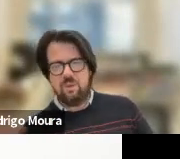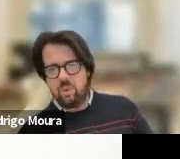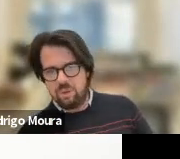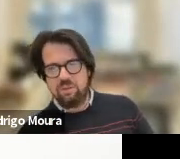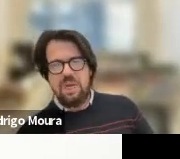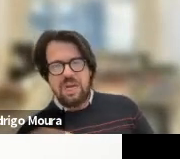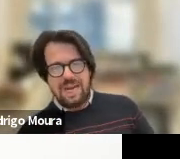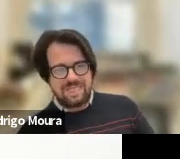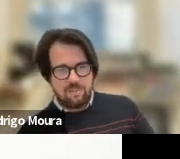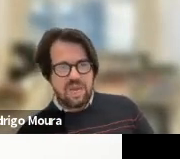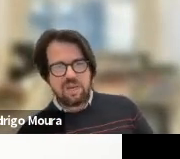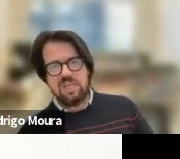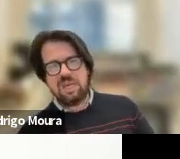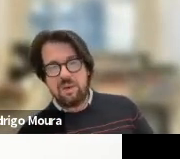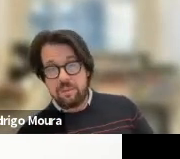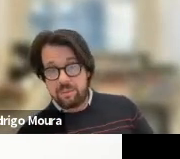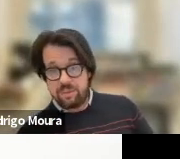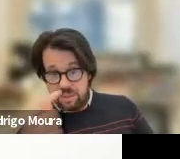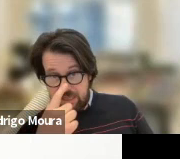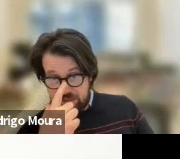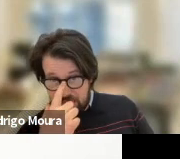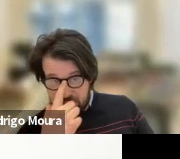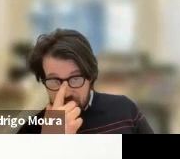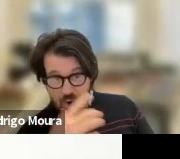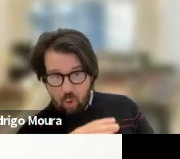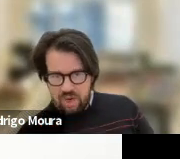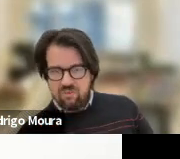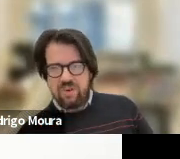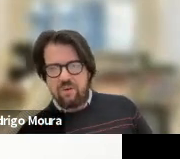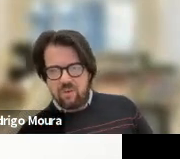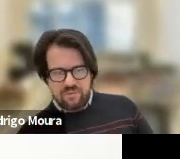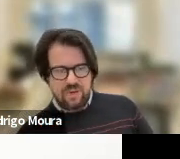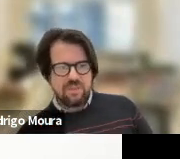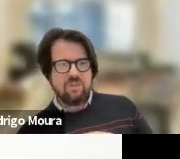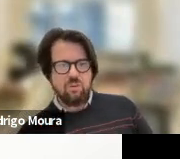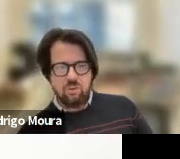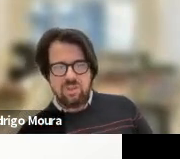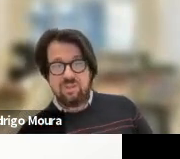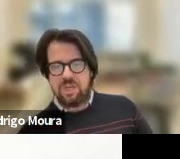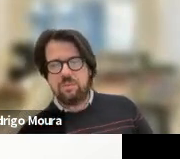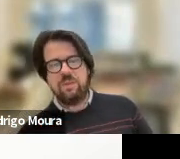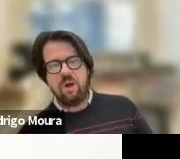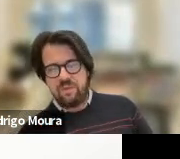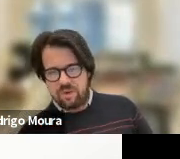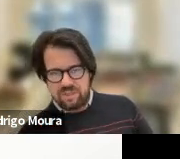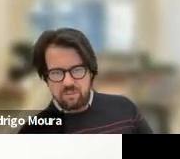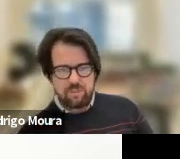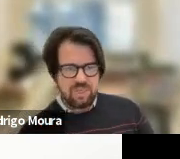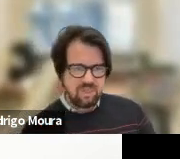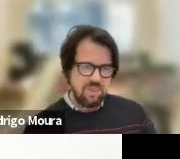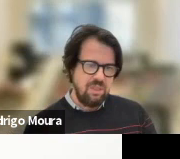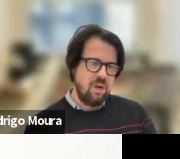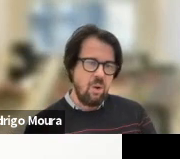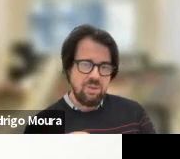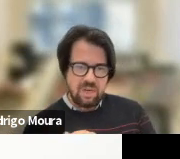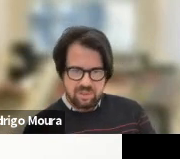in the New World, Latin American and Caribbean people in the United States, or in reference to the displacement of Amerindian